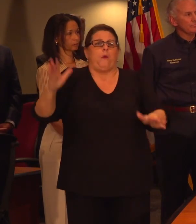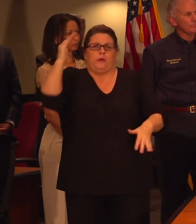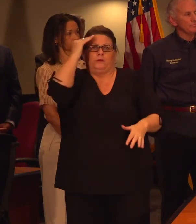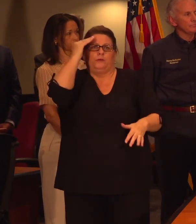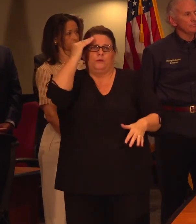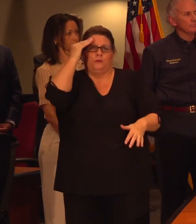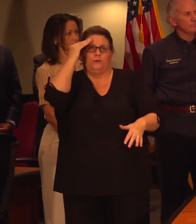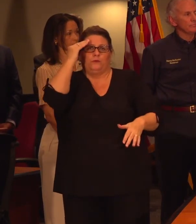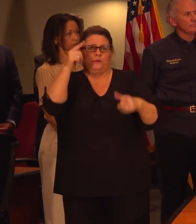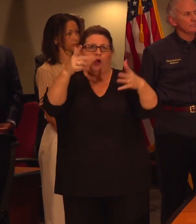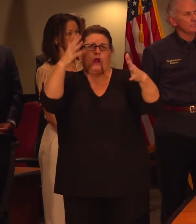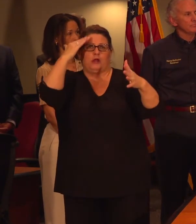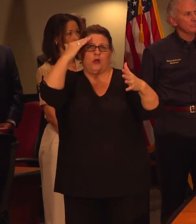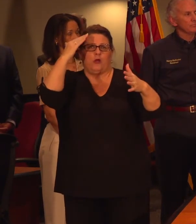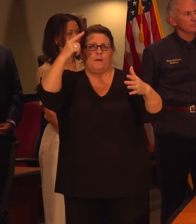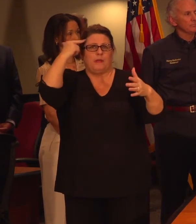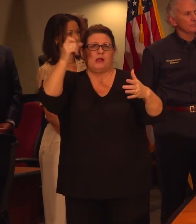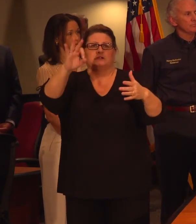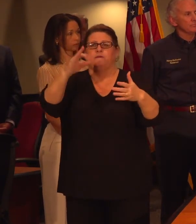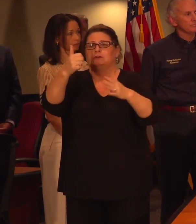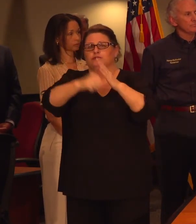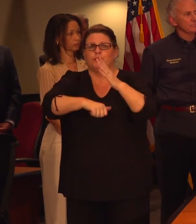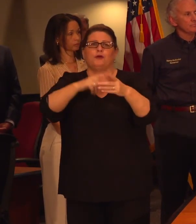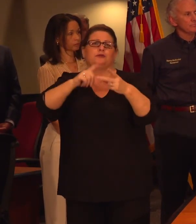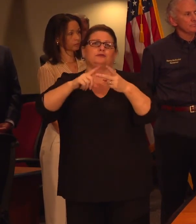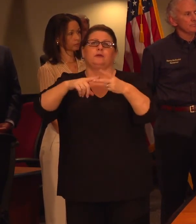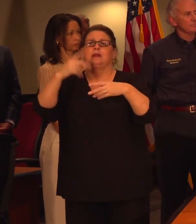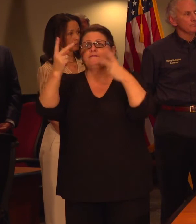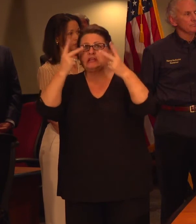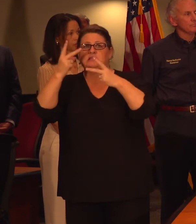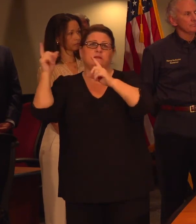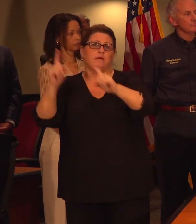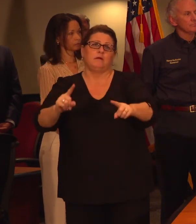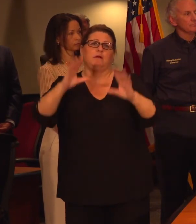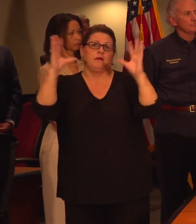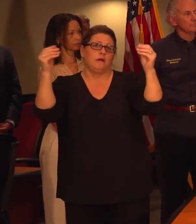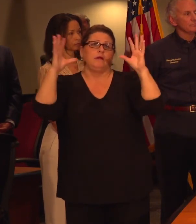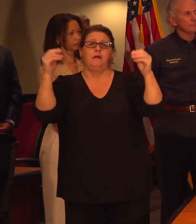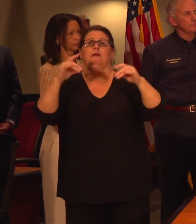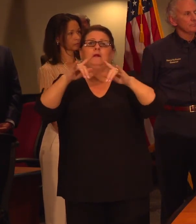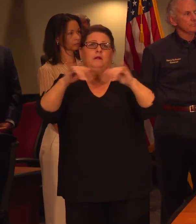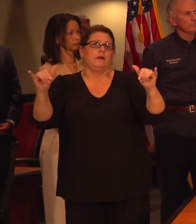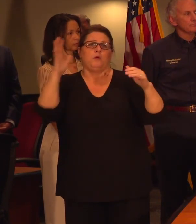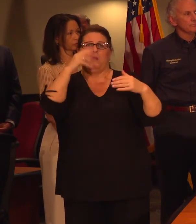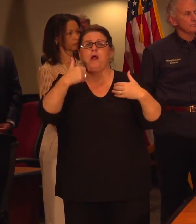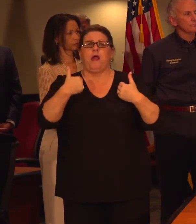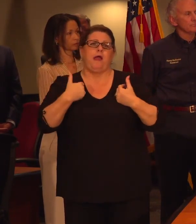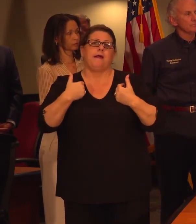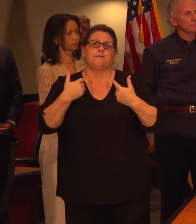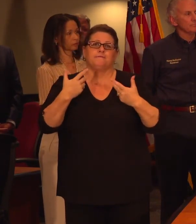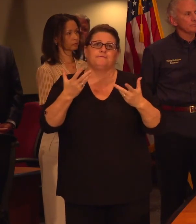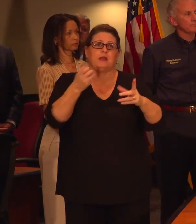decrease in hospitalizations, surgeries, ambulatory visits. They typically flex to volume, and they have